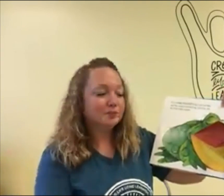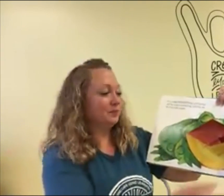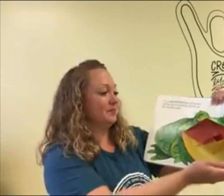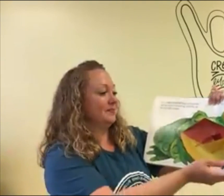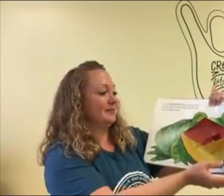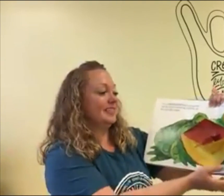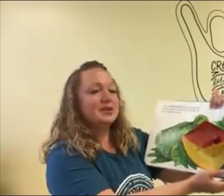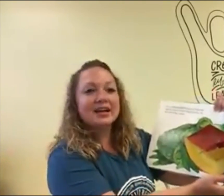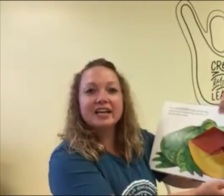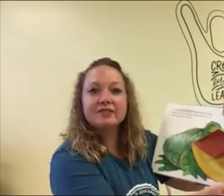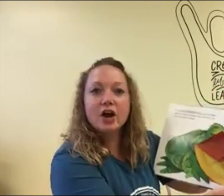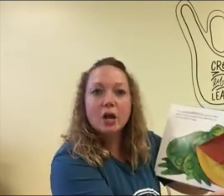Can you act like a frog?